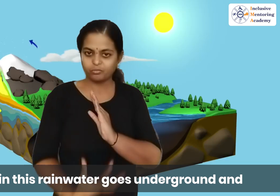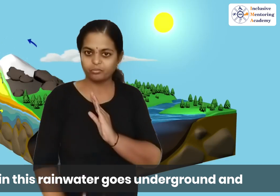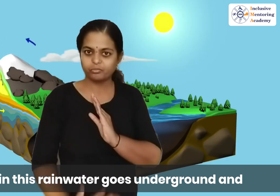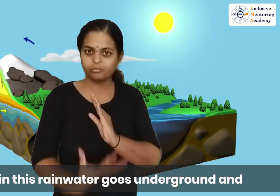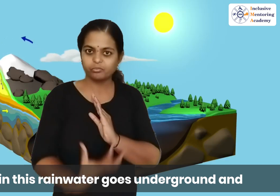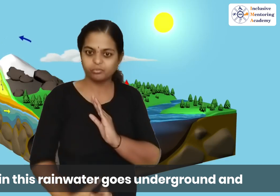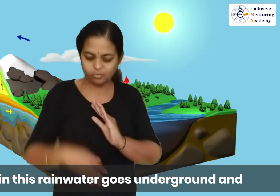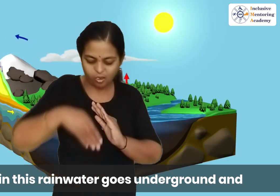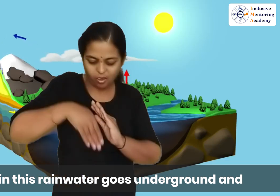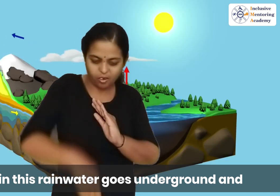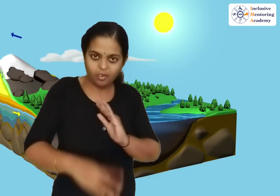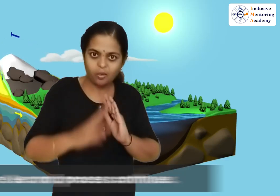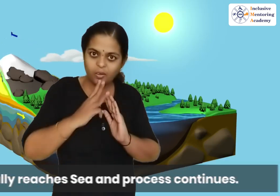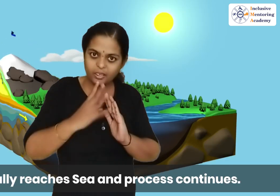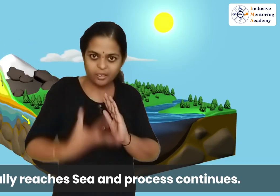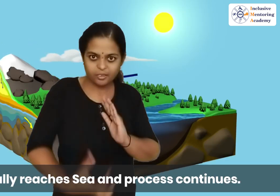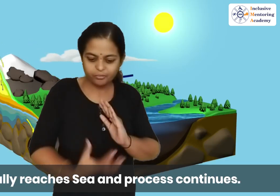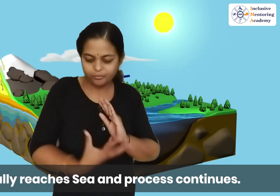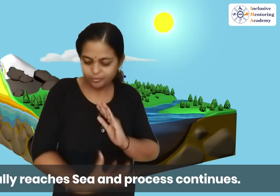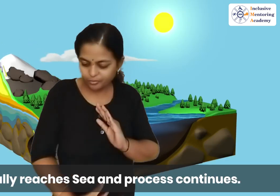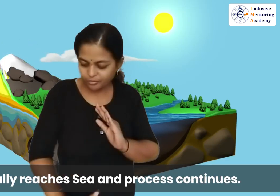and finally reaches sea and process continues.